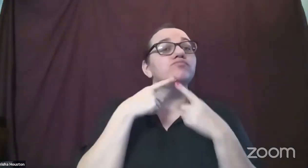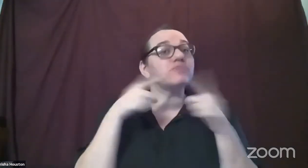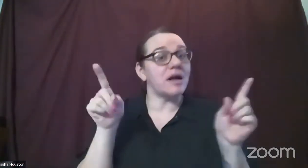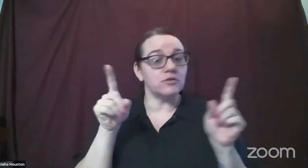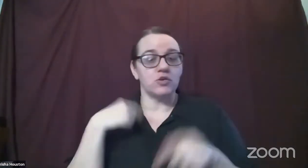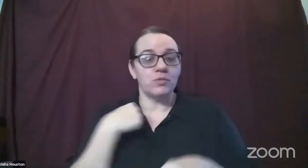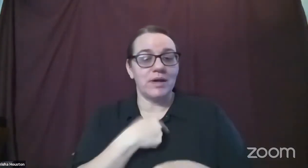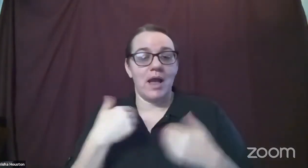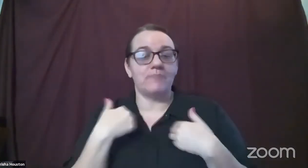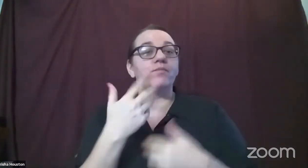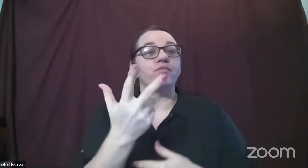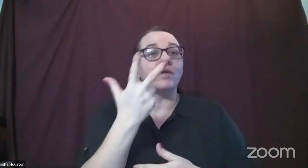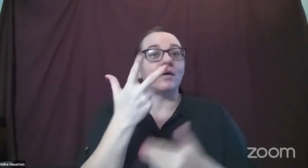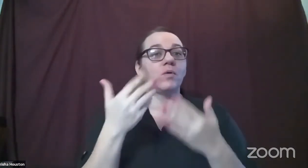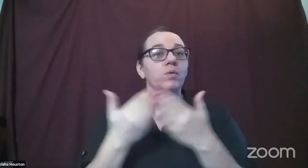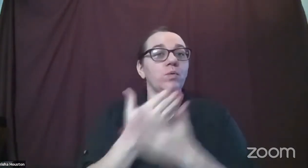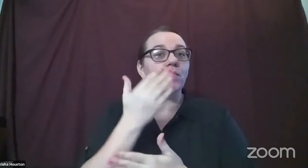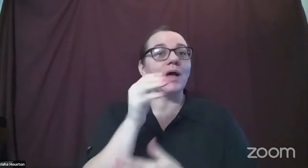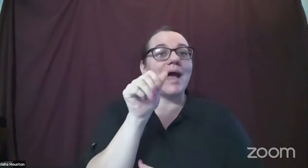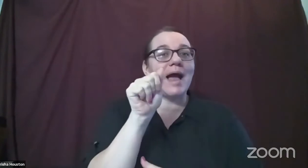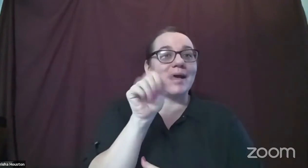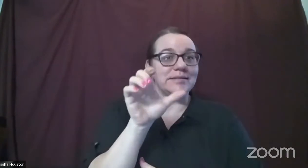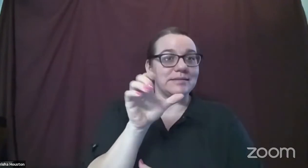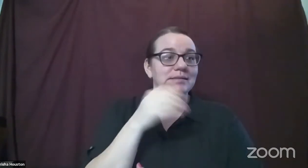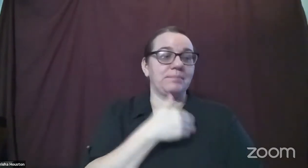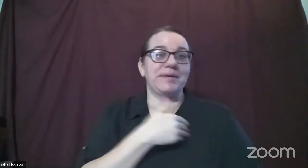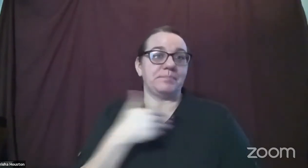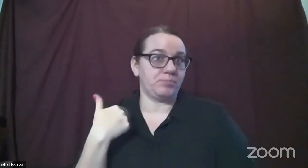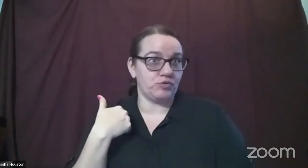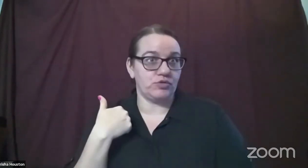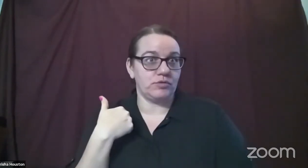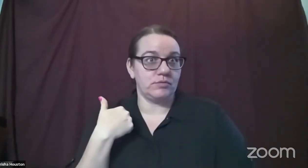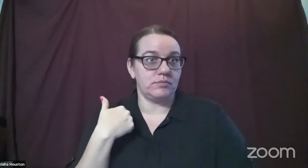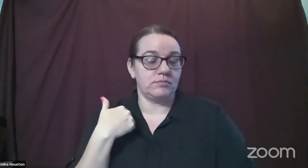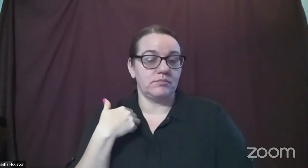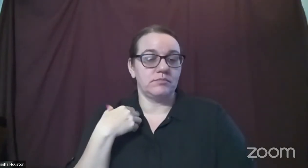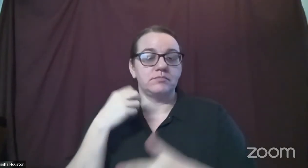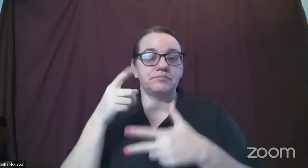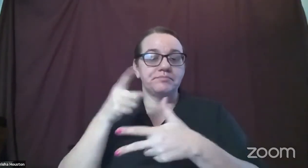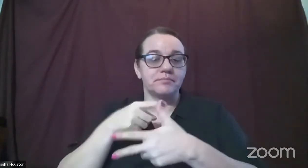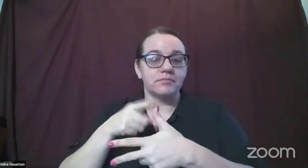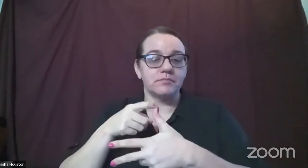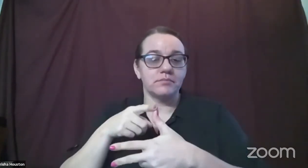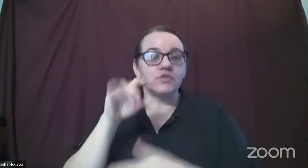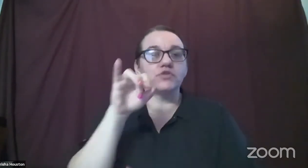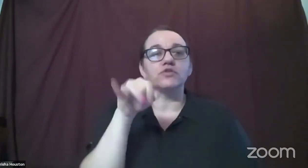report. We do have 3 new advisory council